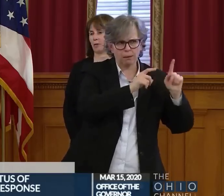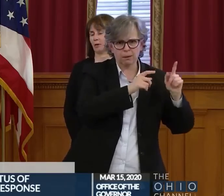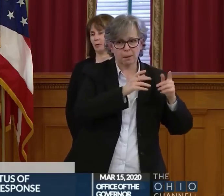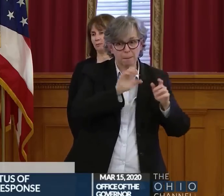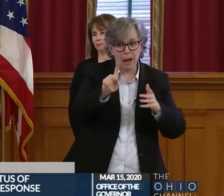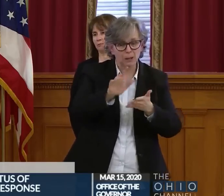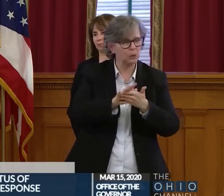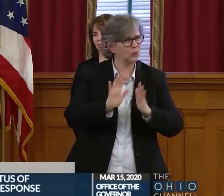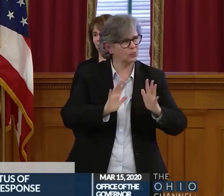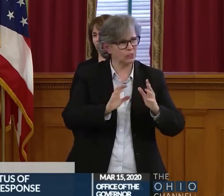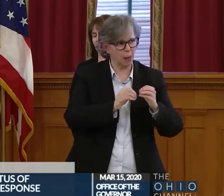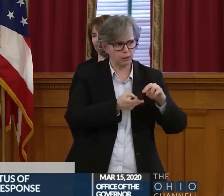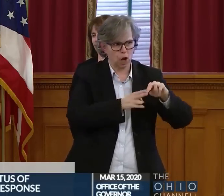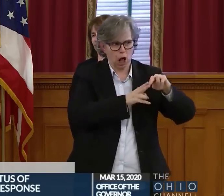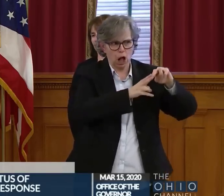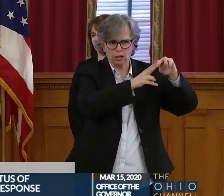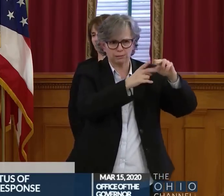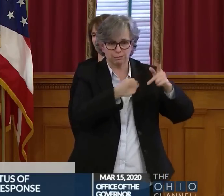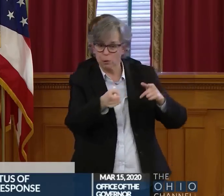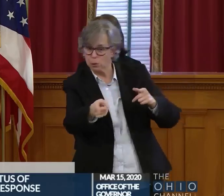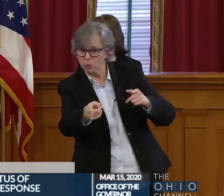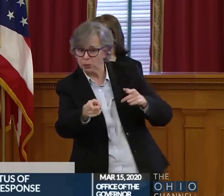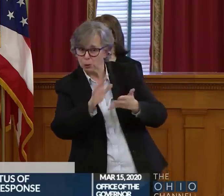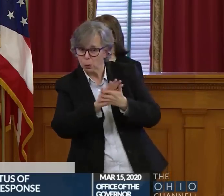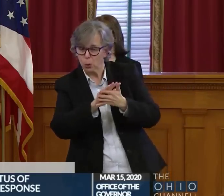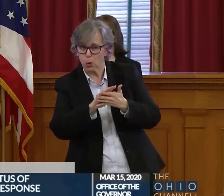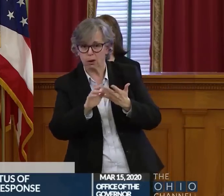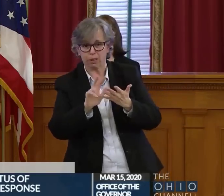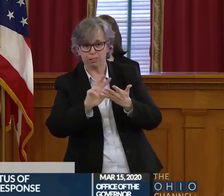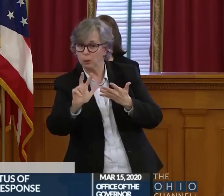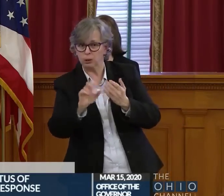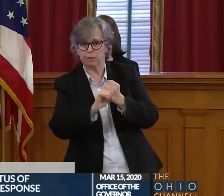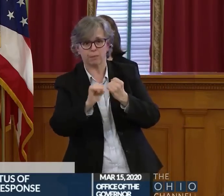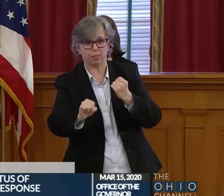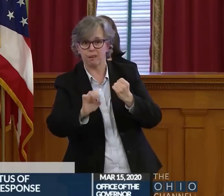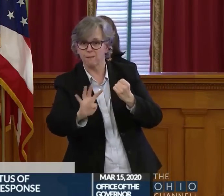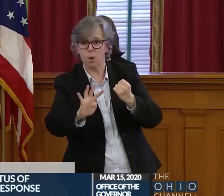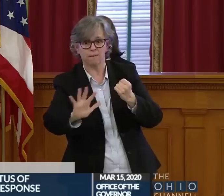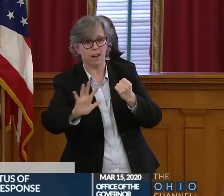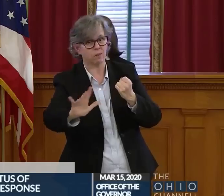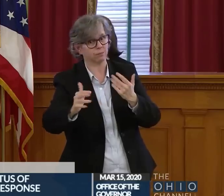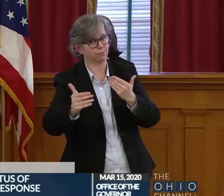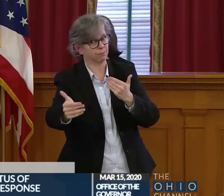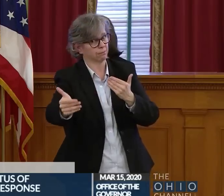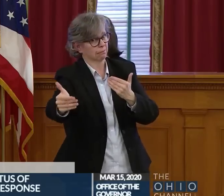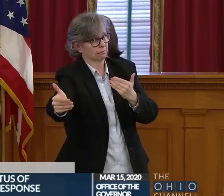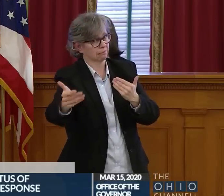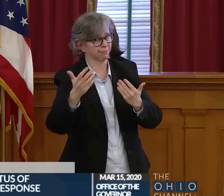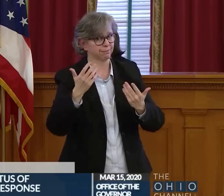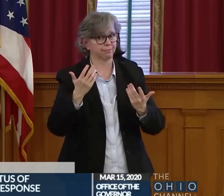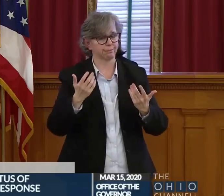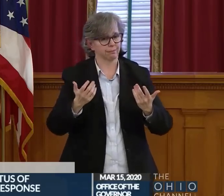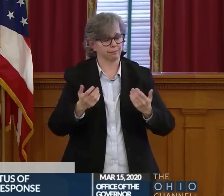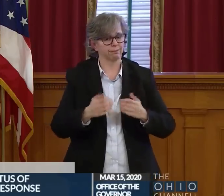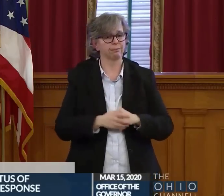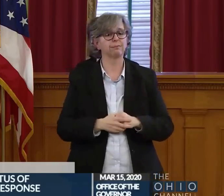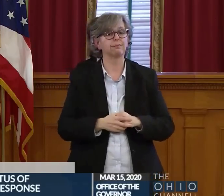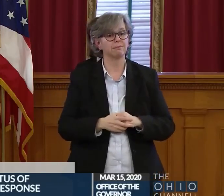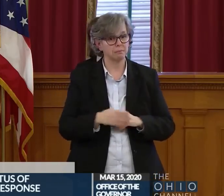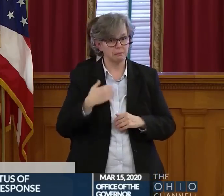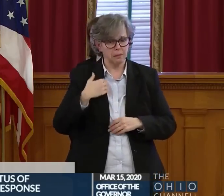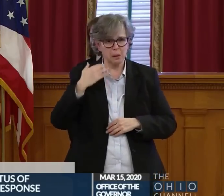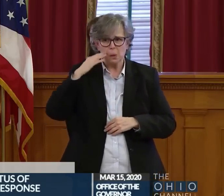that is. Let me urge everyone again, every business. I know a number of